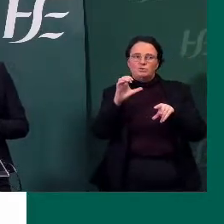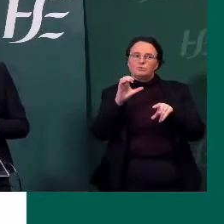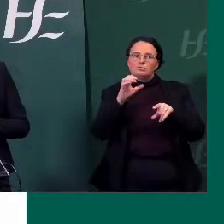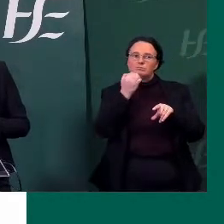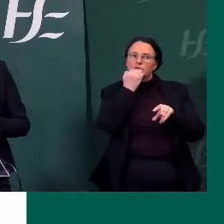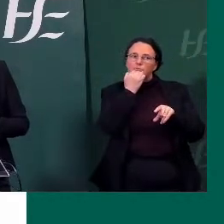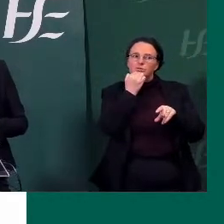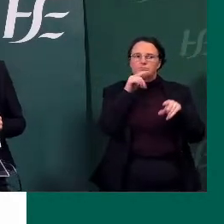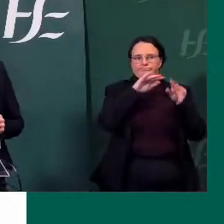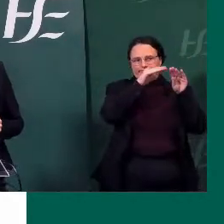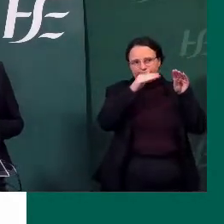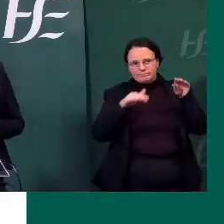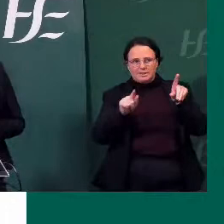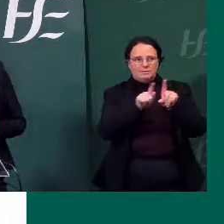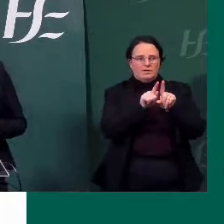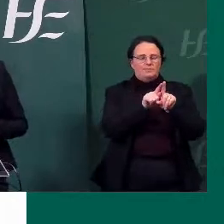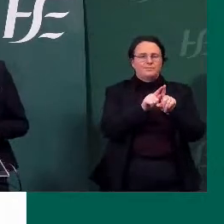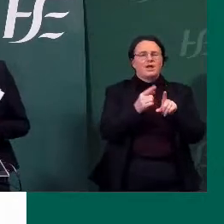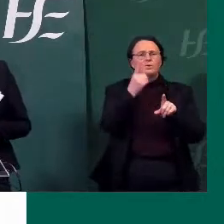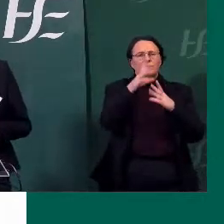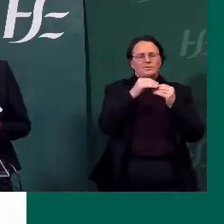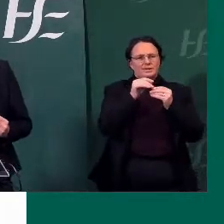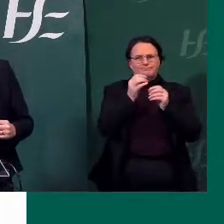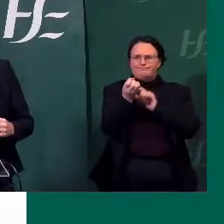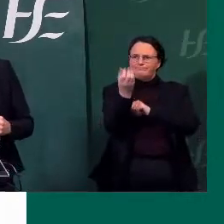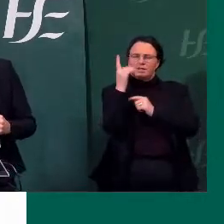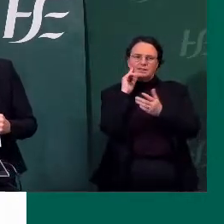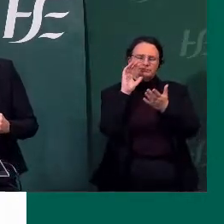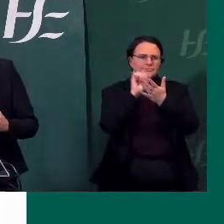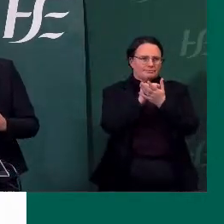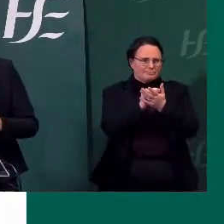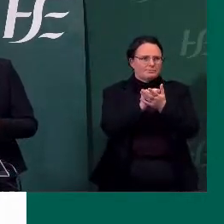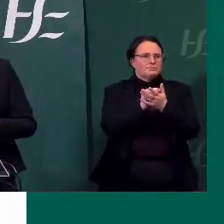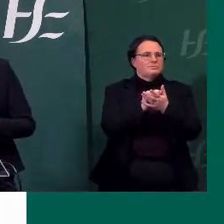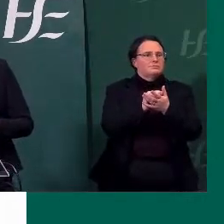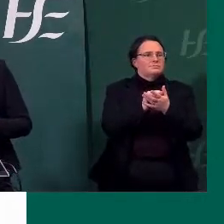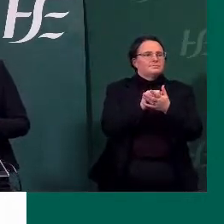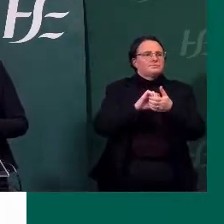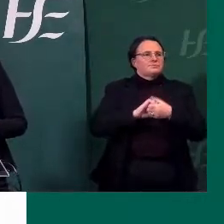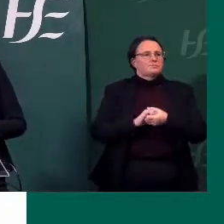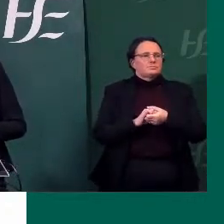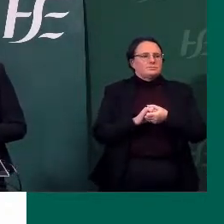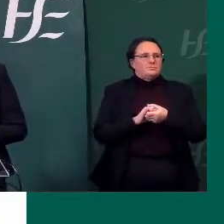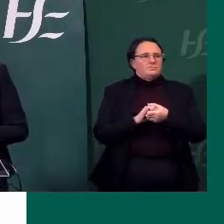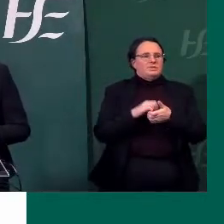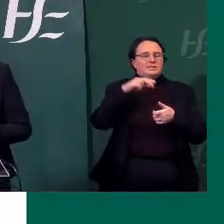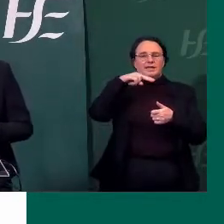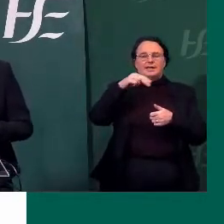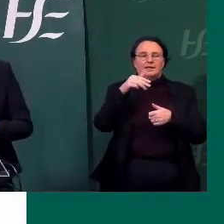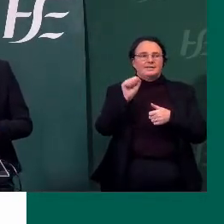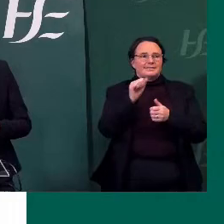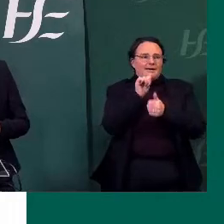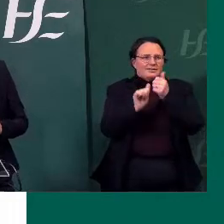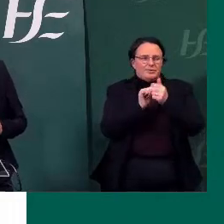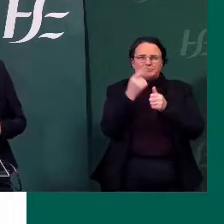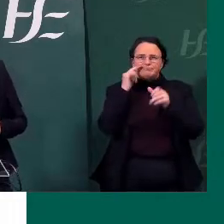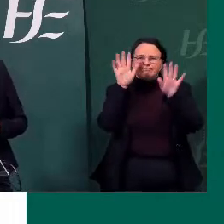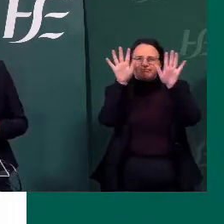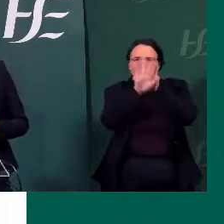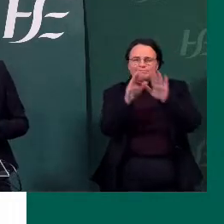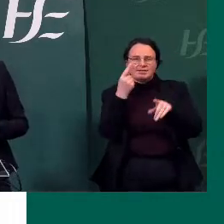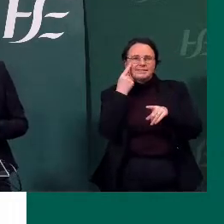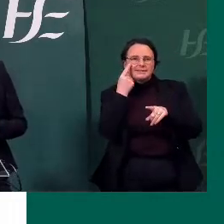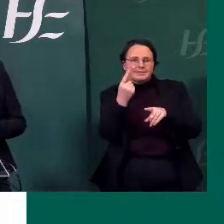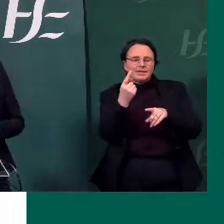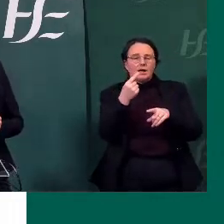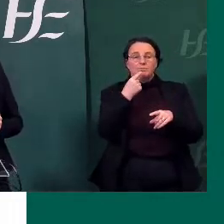too. Just one slide I want to draw your attention to relates to our ambulance activity here. So we can see, and again, it's probably a hard enough one to see, but